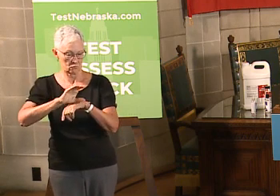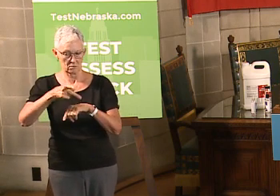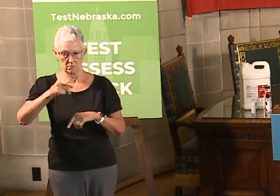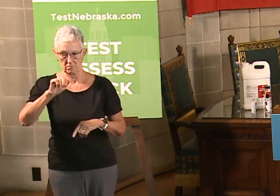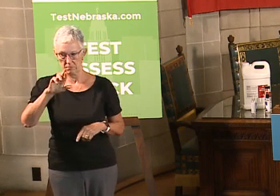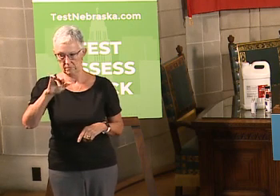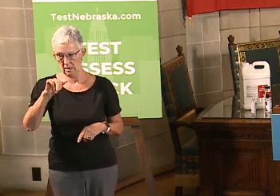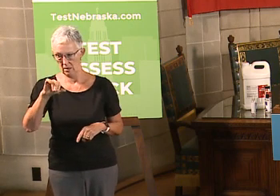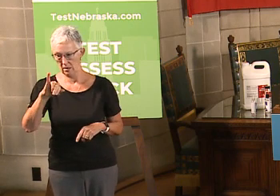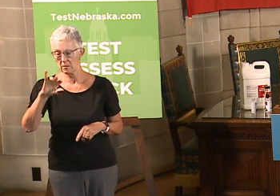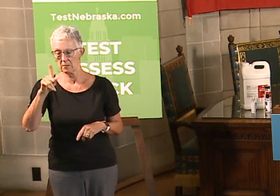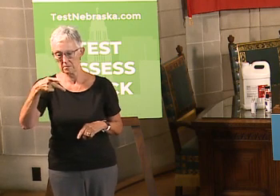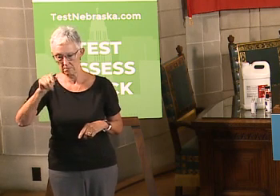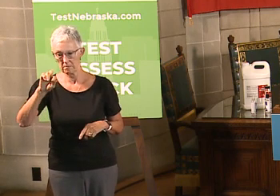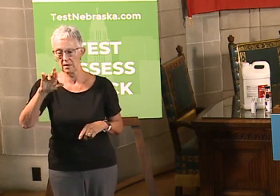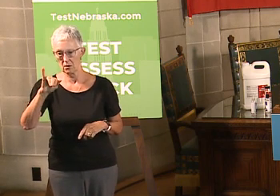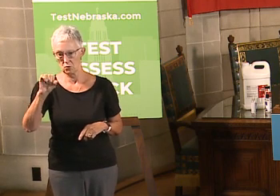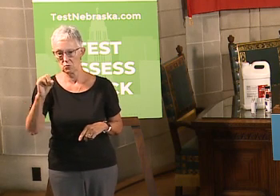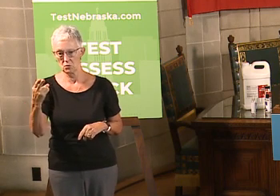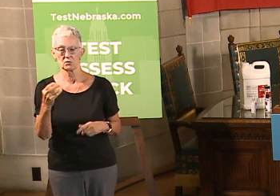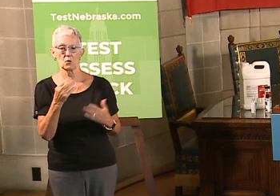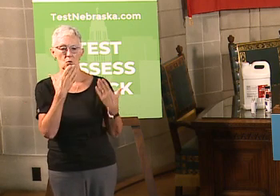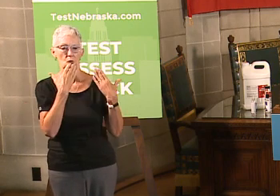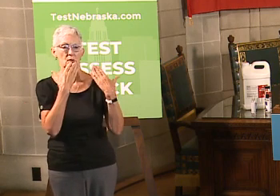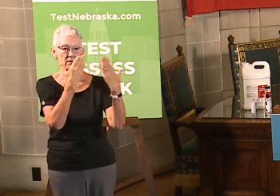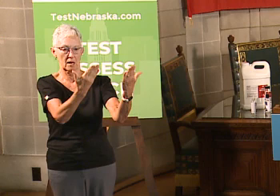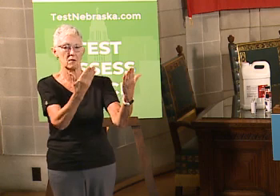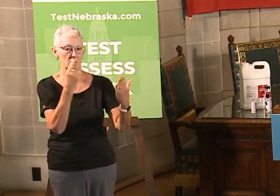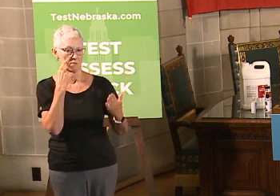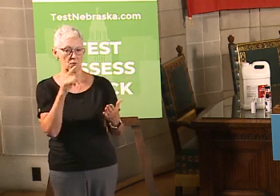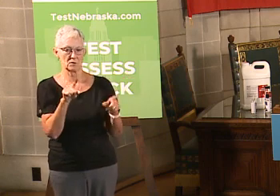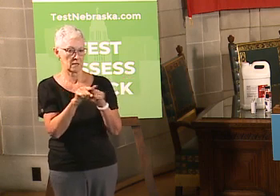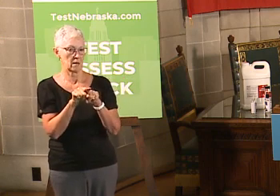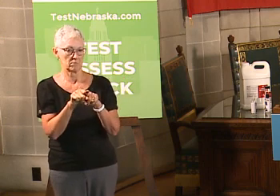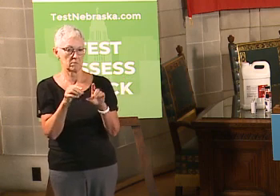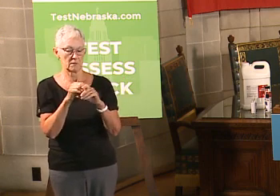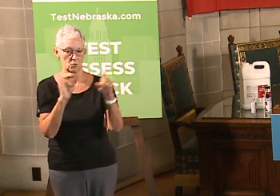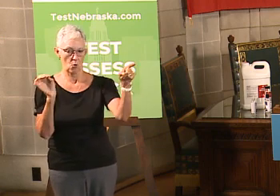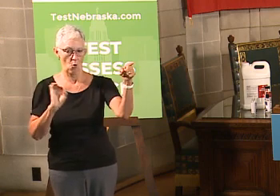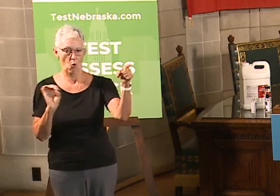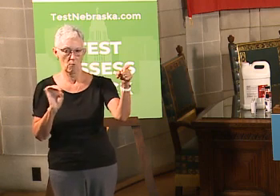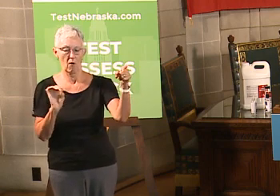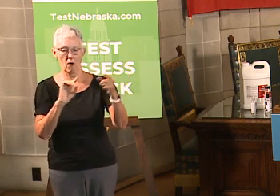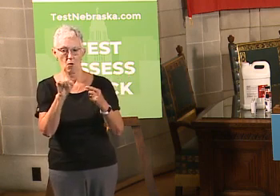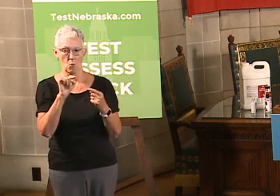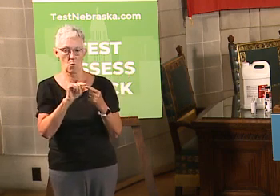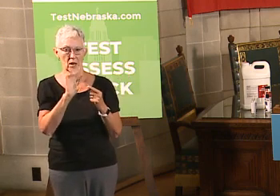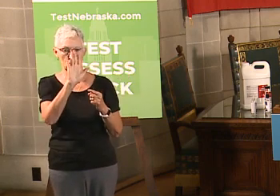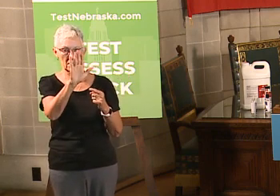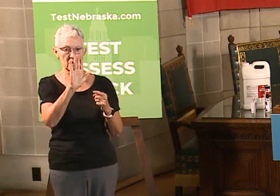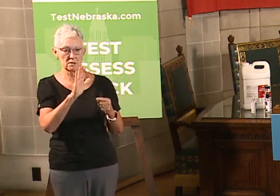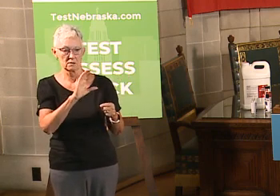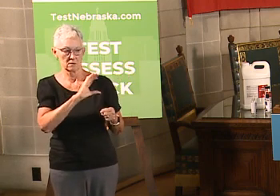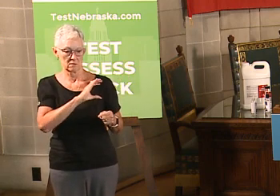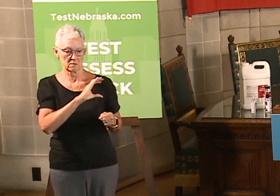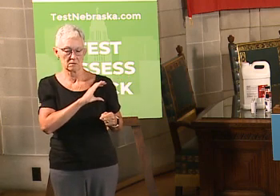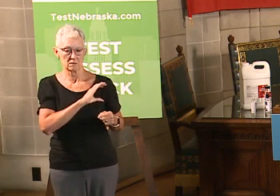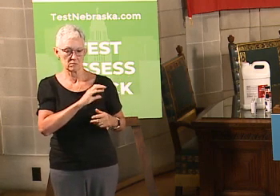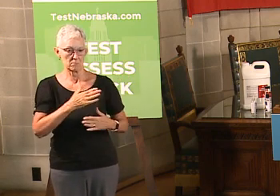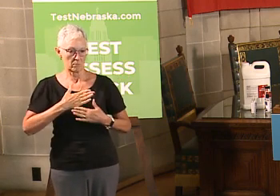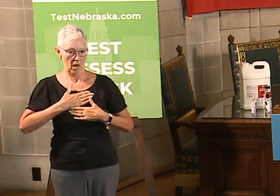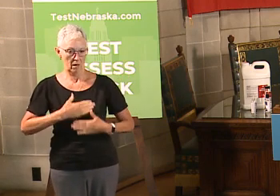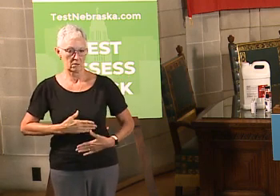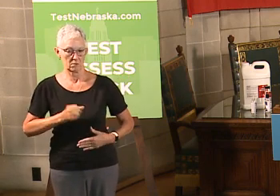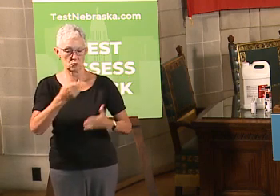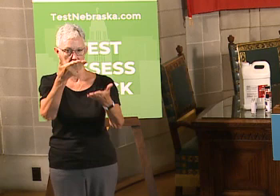who did the same thing when Investigator Herrera's body was being transported from Omaha to Lincoln. Again, really, I just